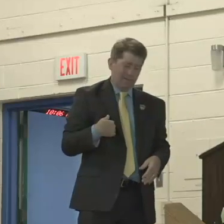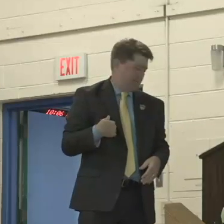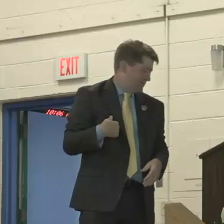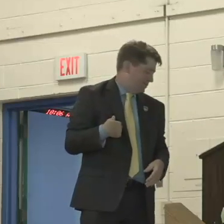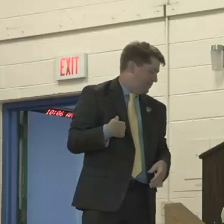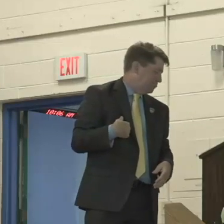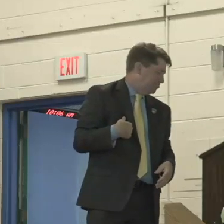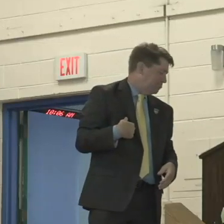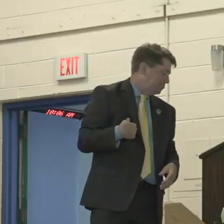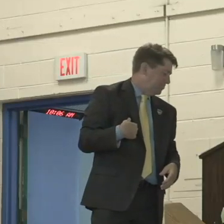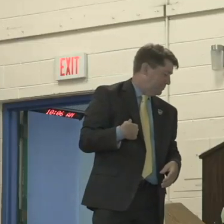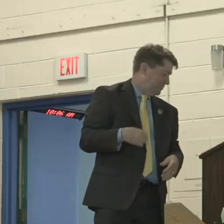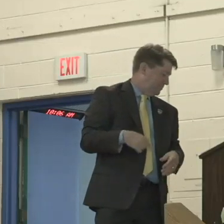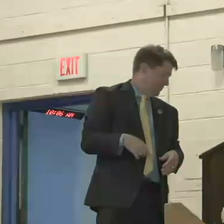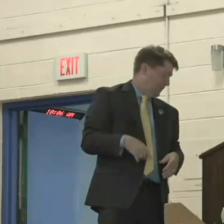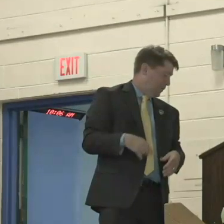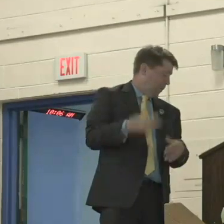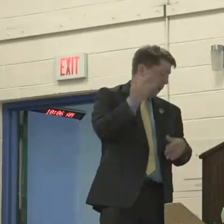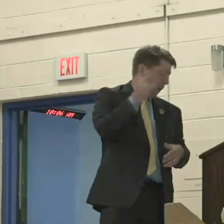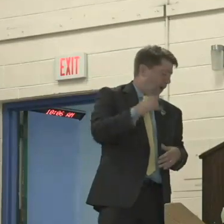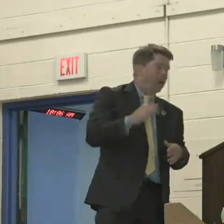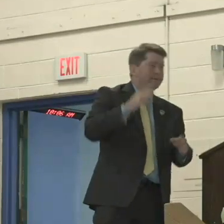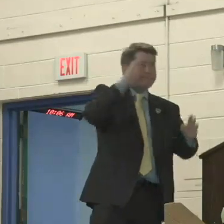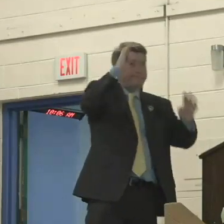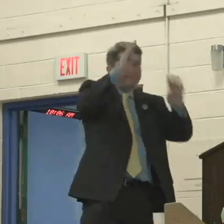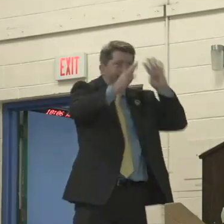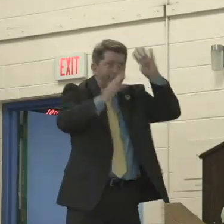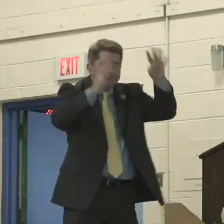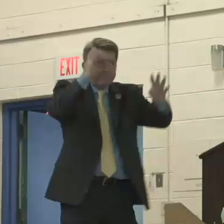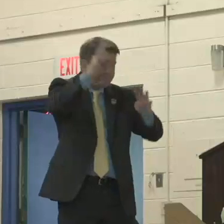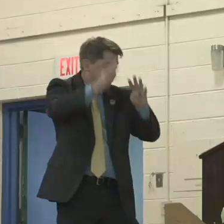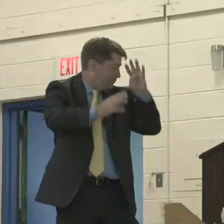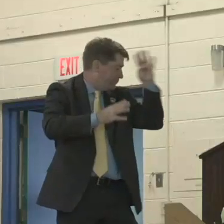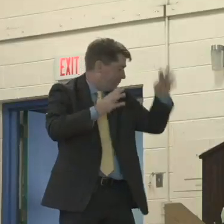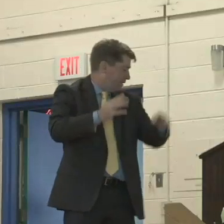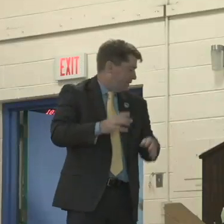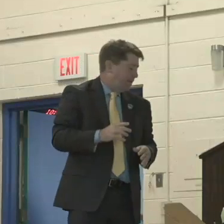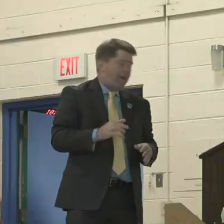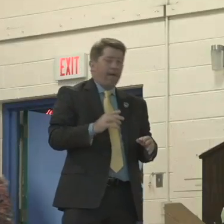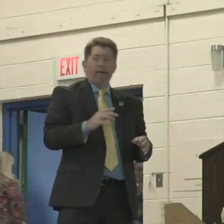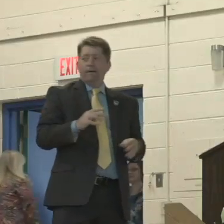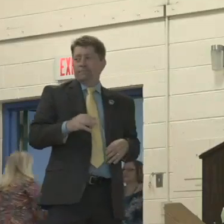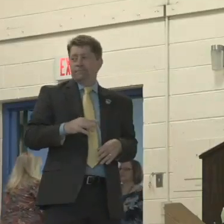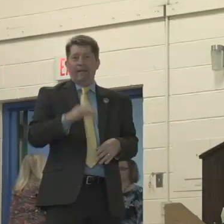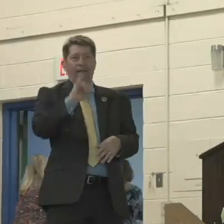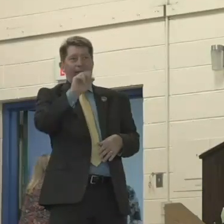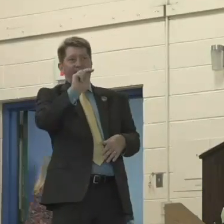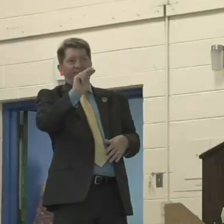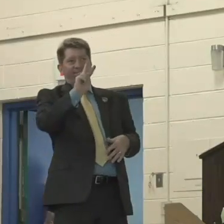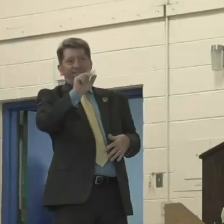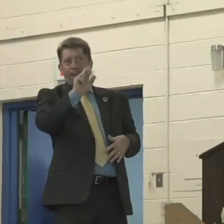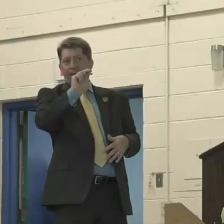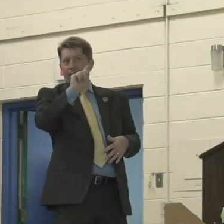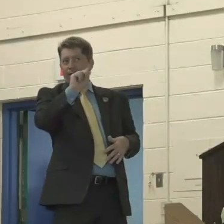Why not me? Seriously. So this is for the person who is most creative